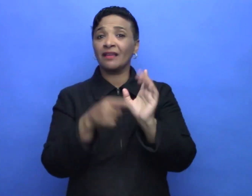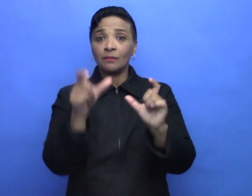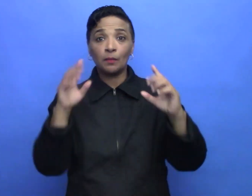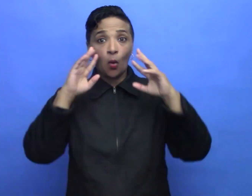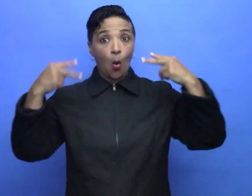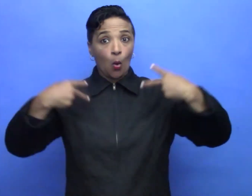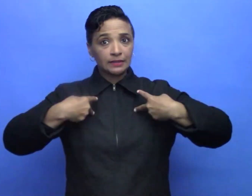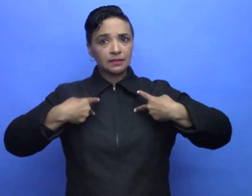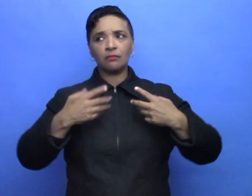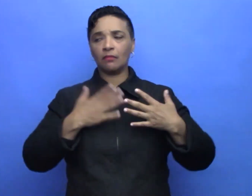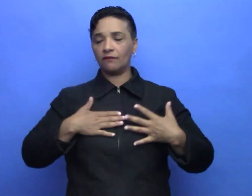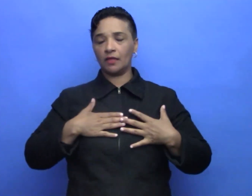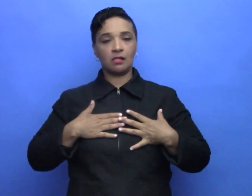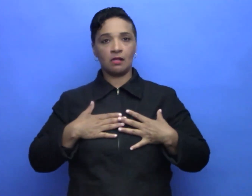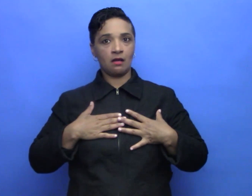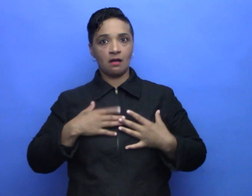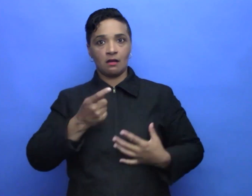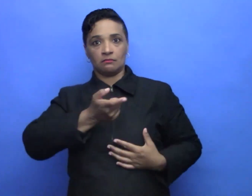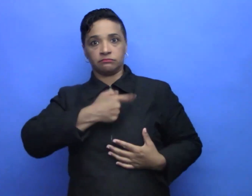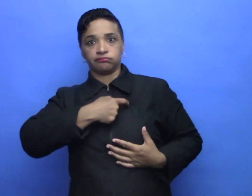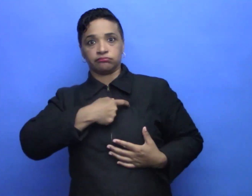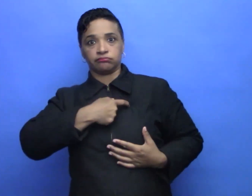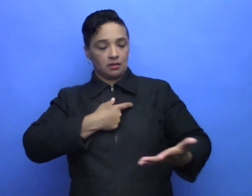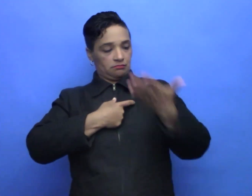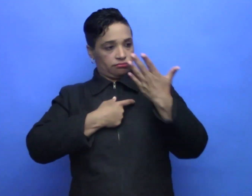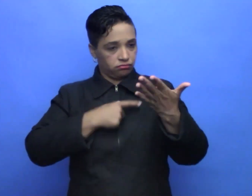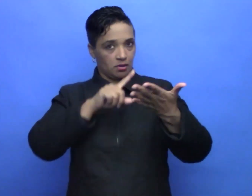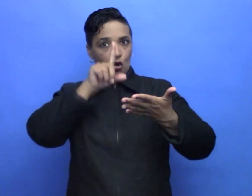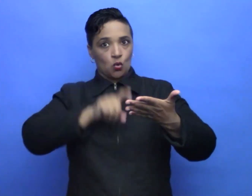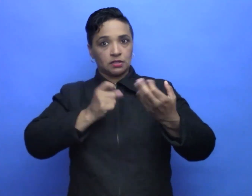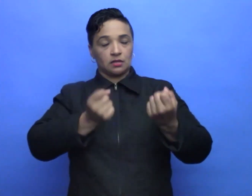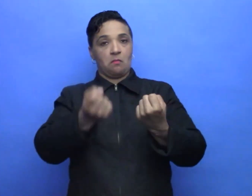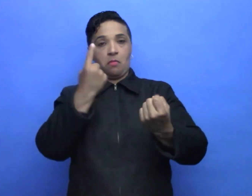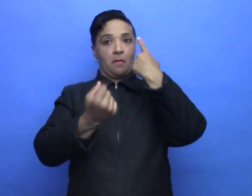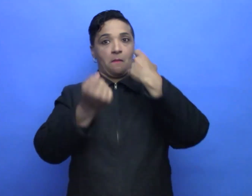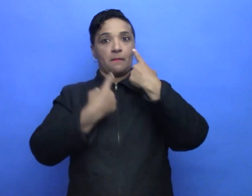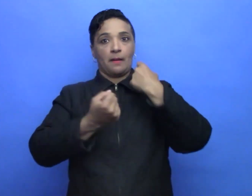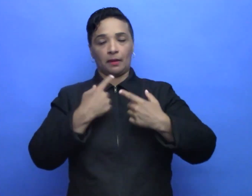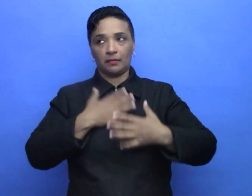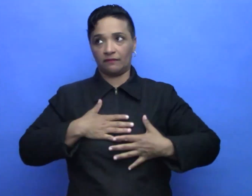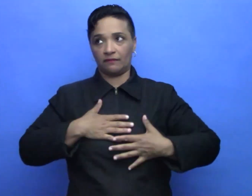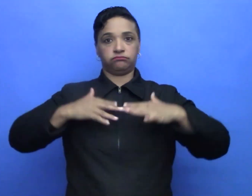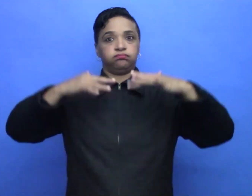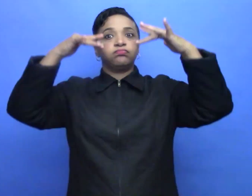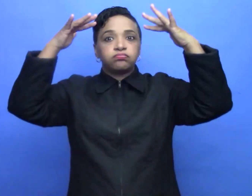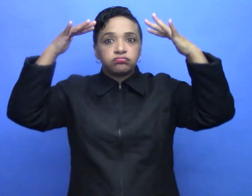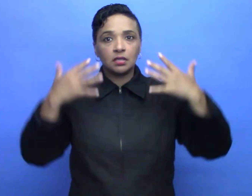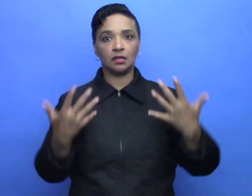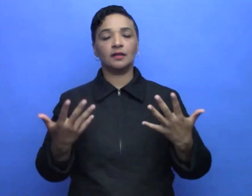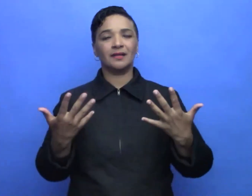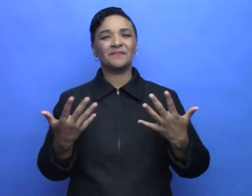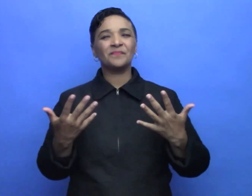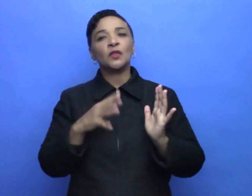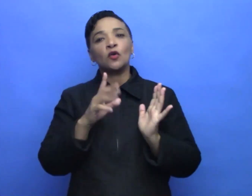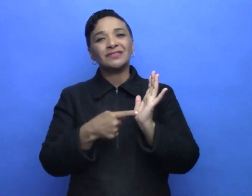bit anxious when they are surprised with the questions that are present in the exam. So if there were like mock